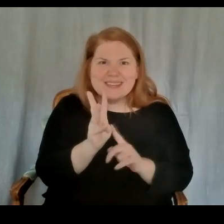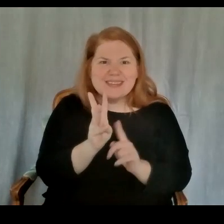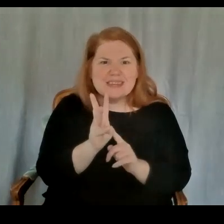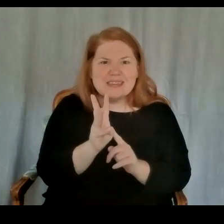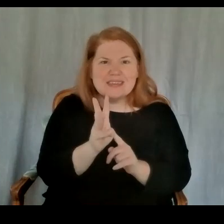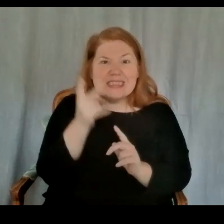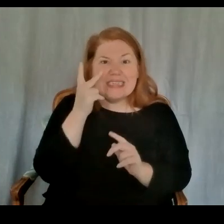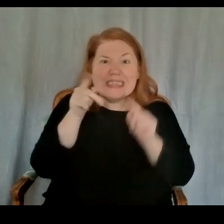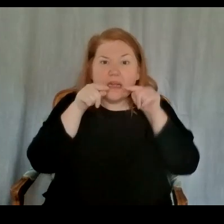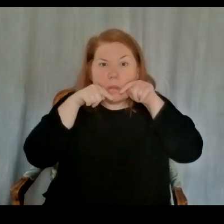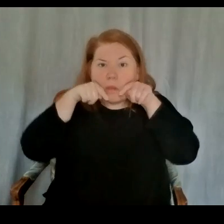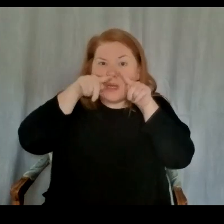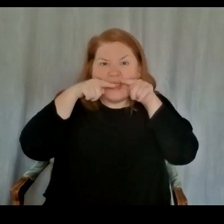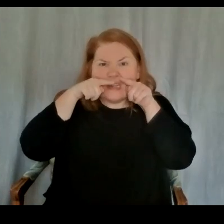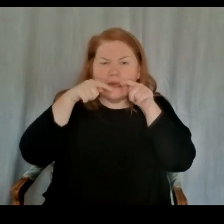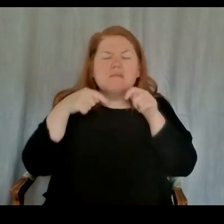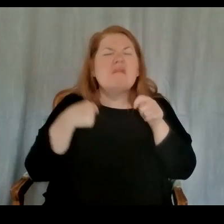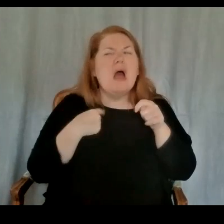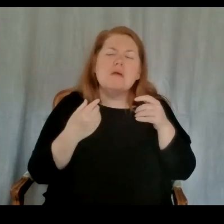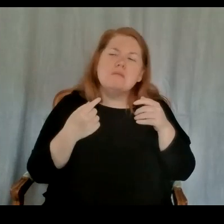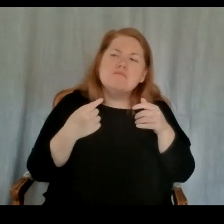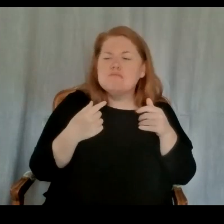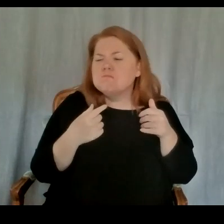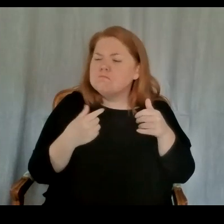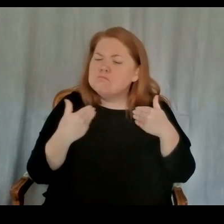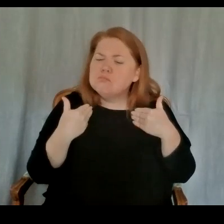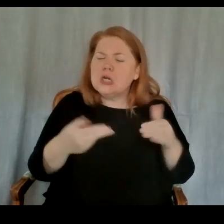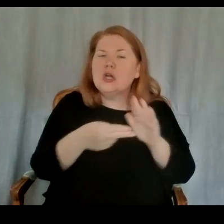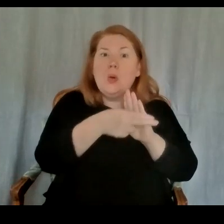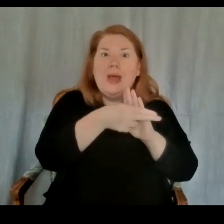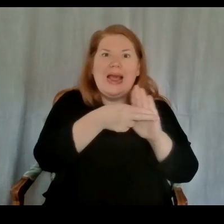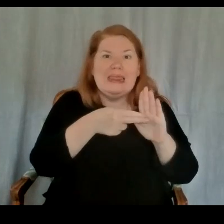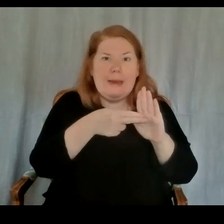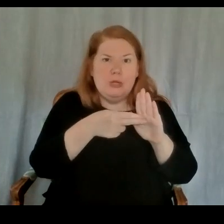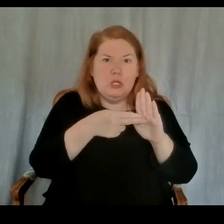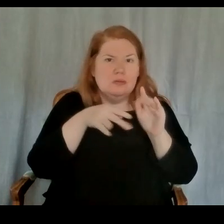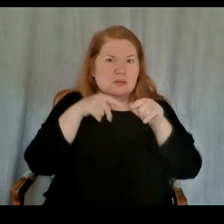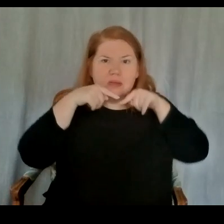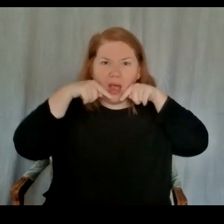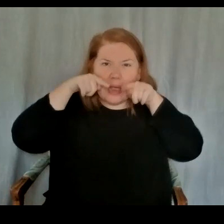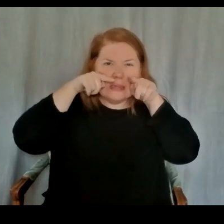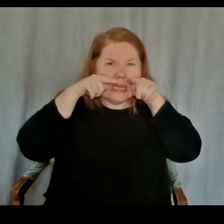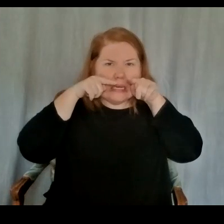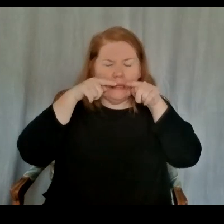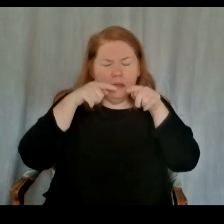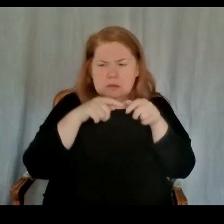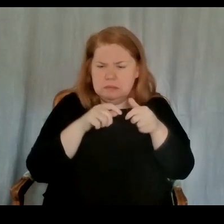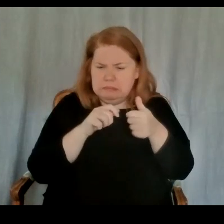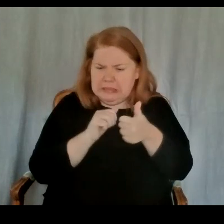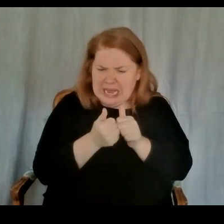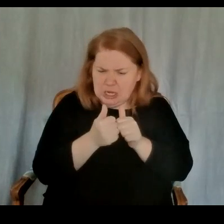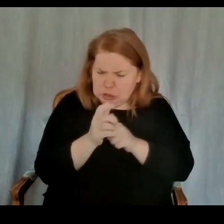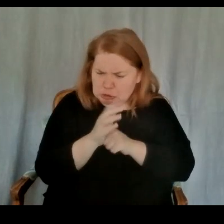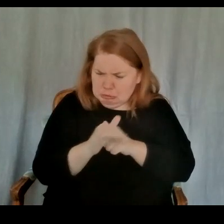are my antennae. I'm going to label this antennae because I want them to know what it is. So I'm going to look back in my book because I'm like, ooh, antennae, that